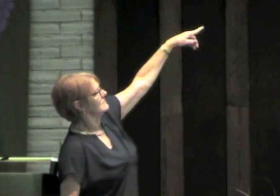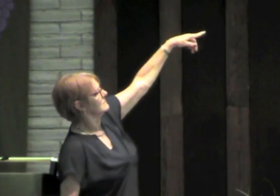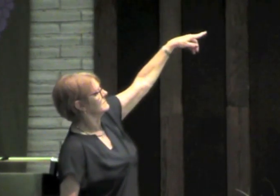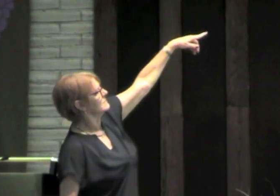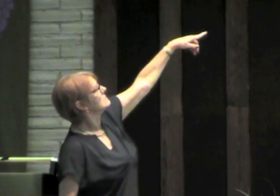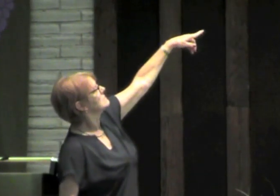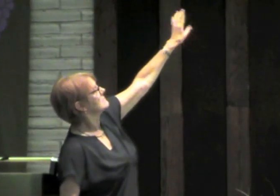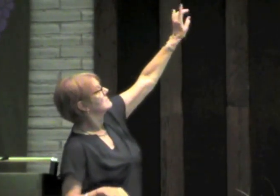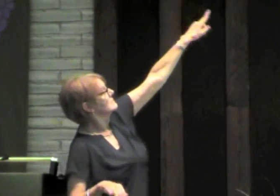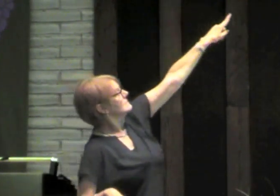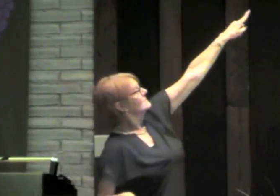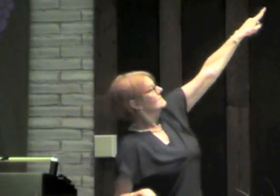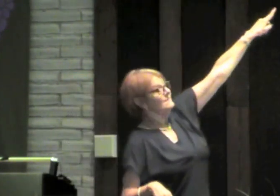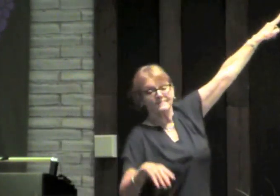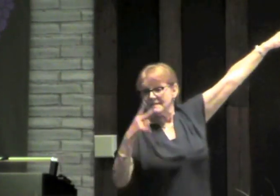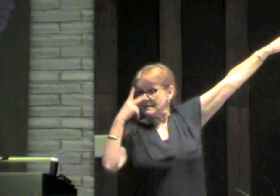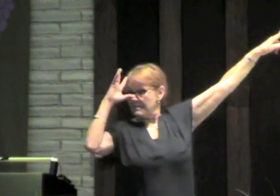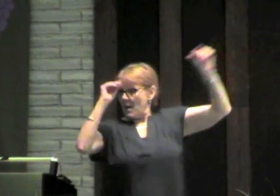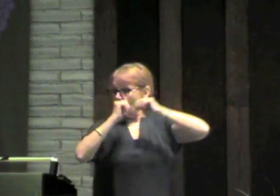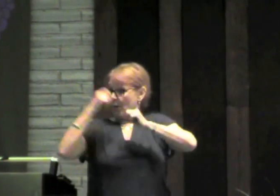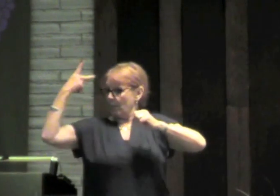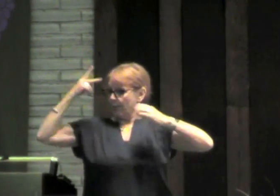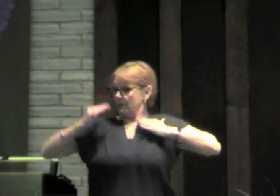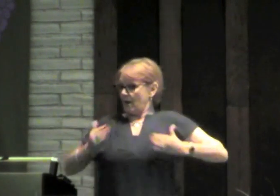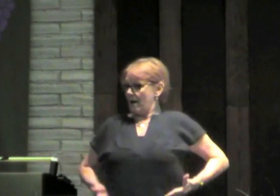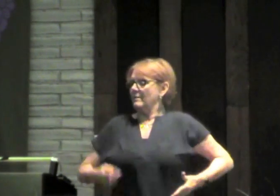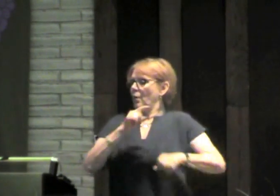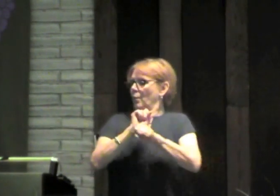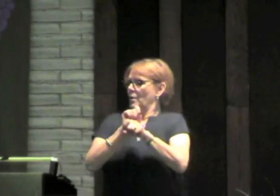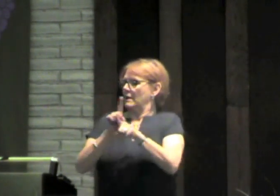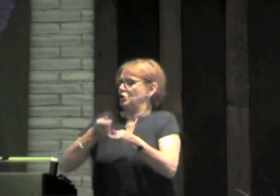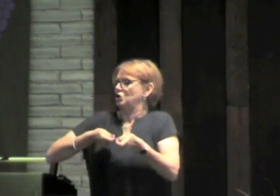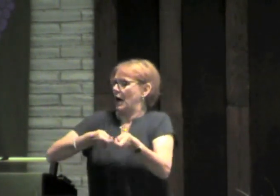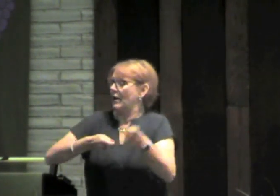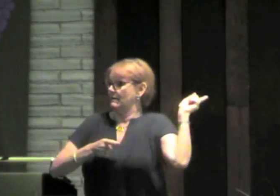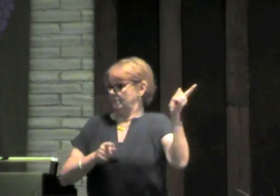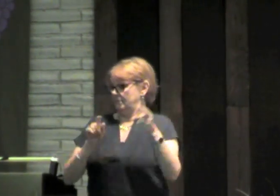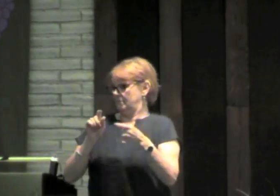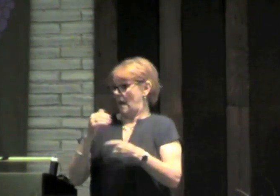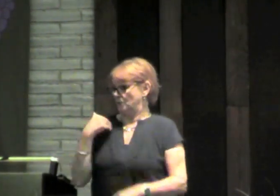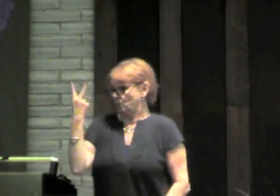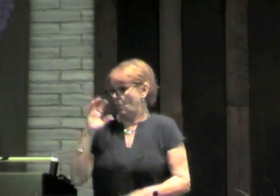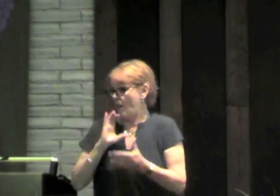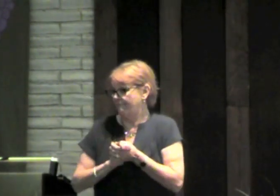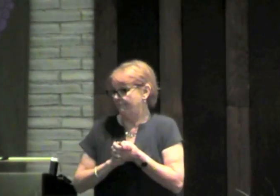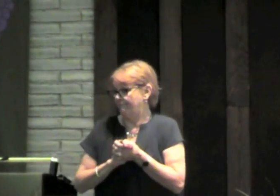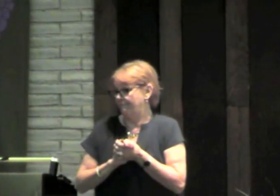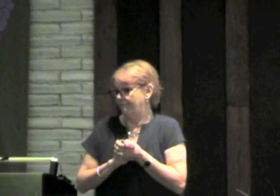Go on to the next one. Here we go. You see the guy with the purple top? He was the custodian for the mosque. He had